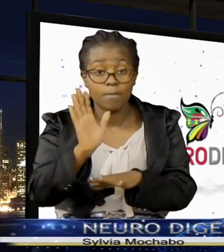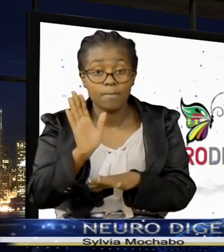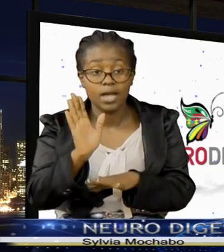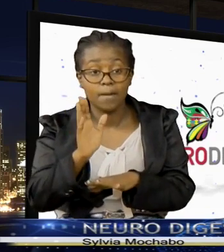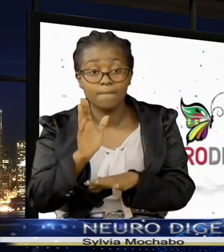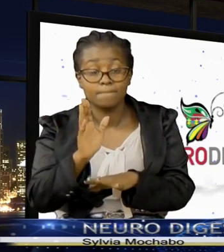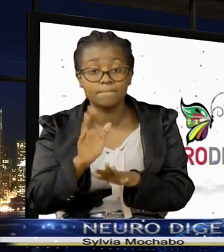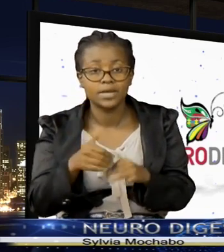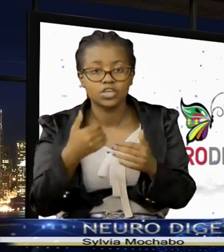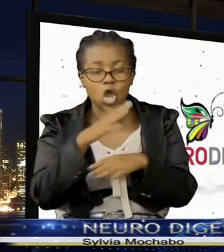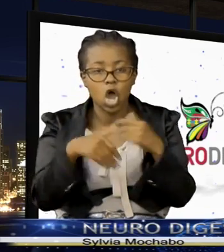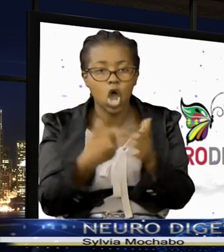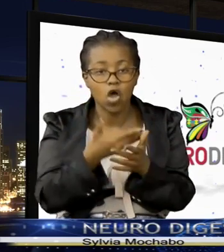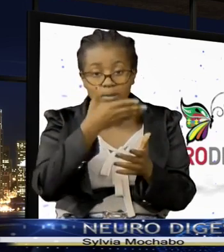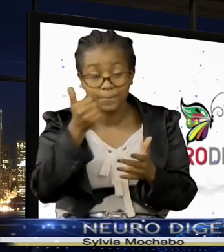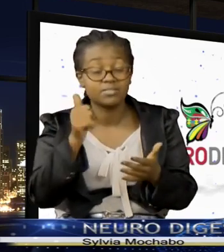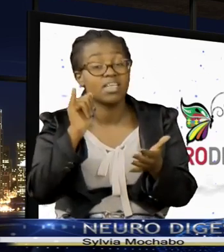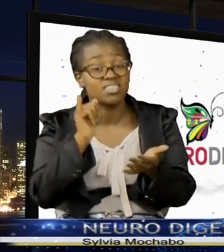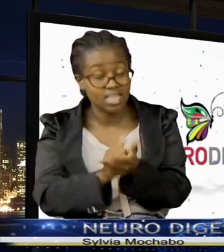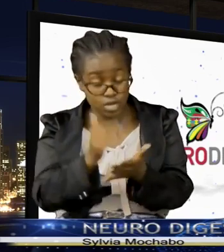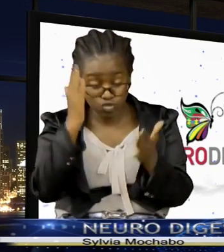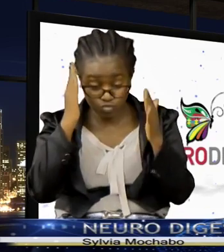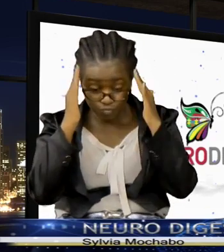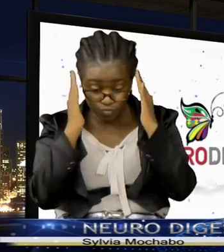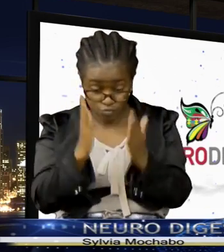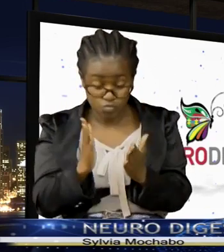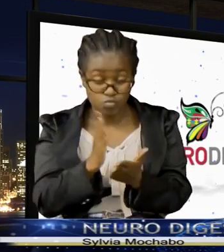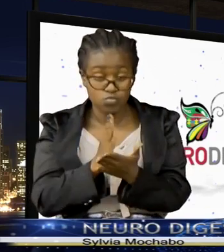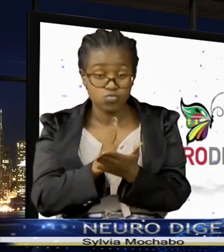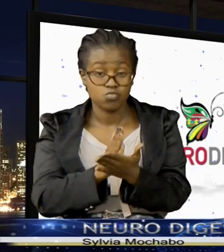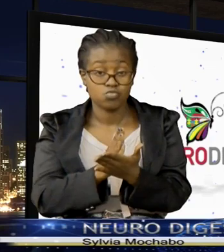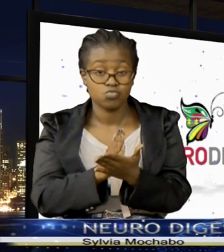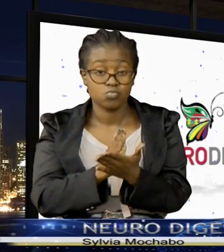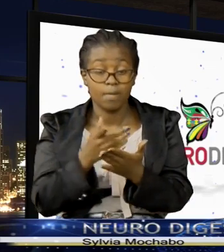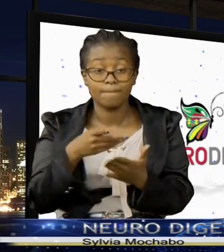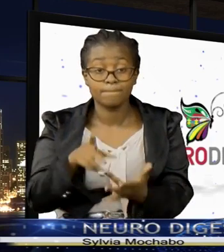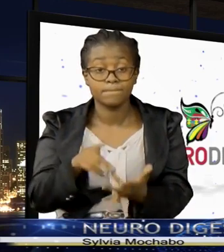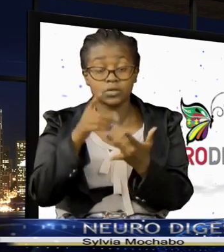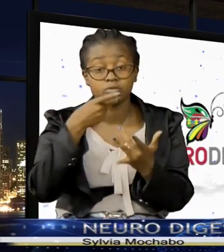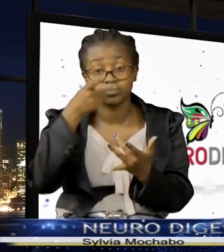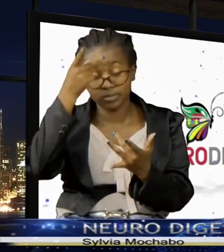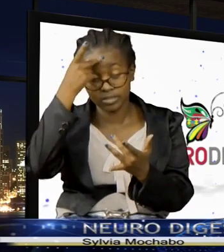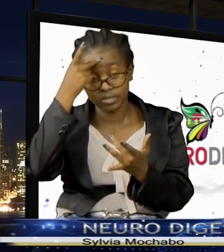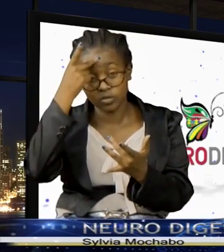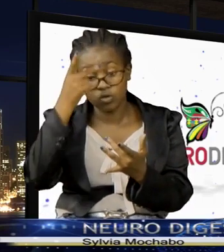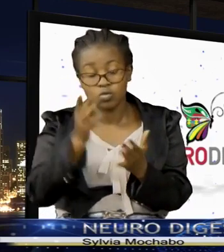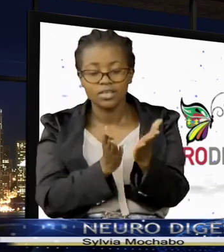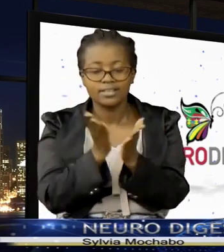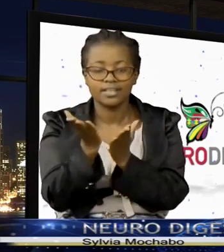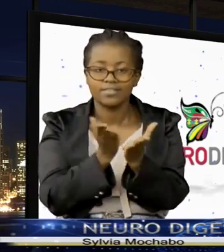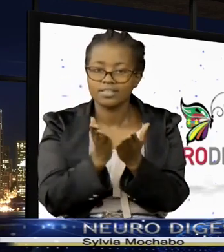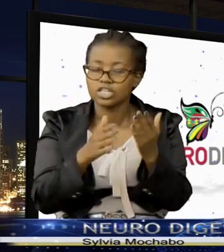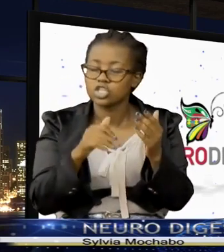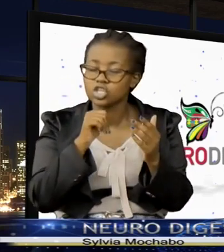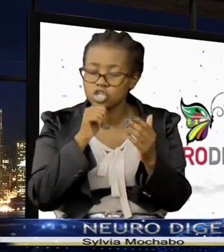I wish you all the best, because that's the reality of a special needs parent. Going through the services is not a walk in the park. And hence